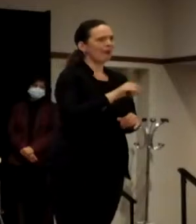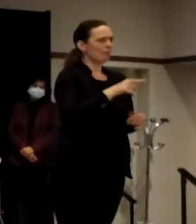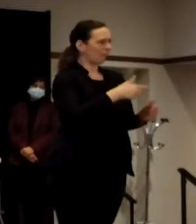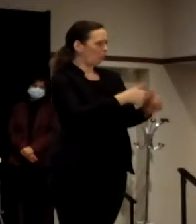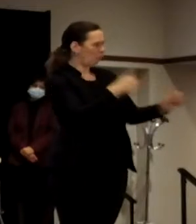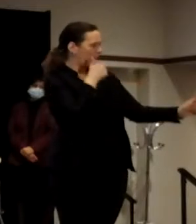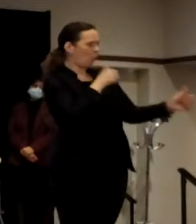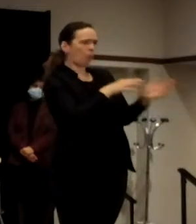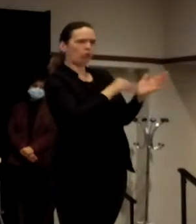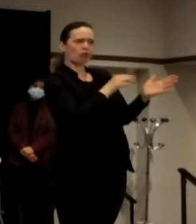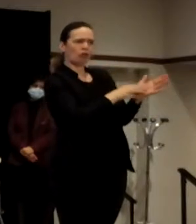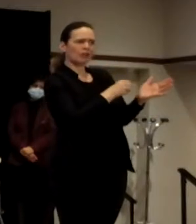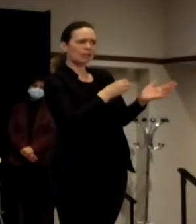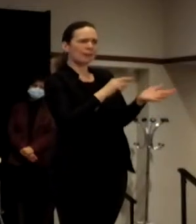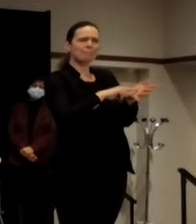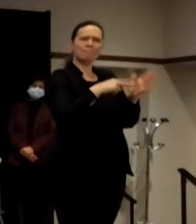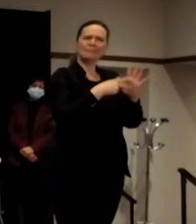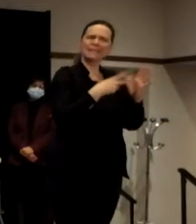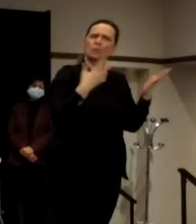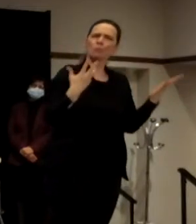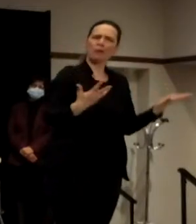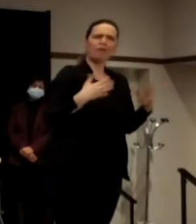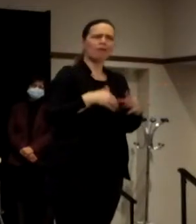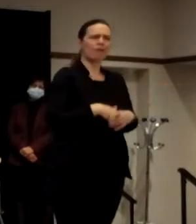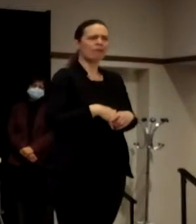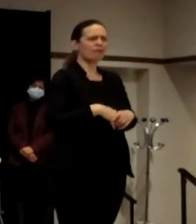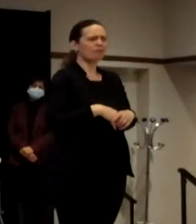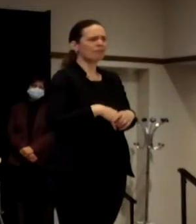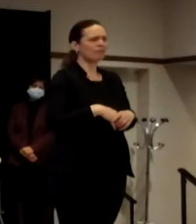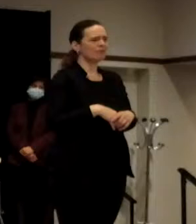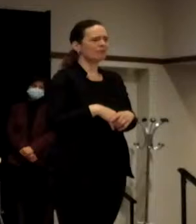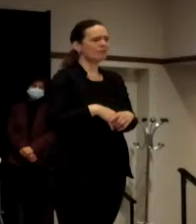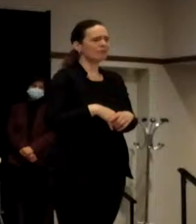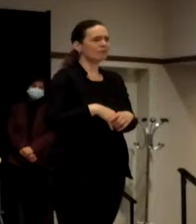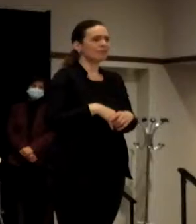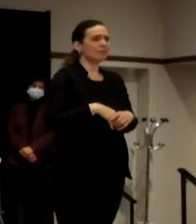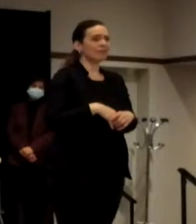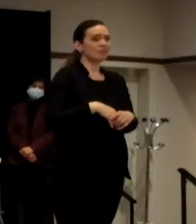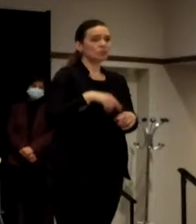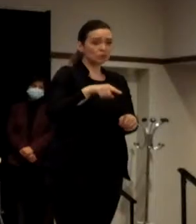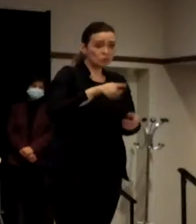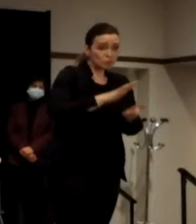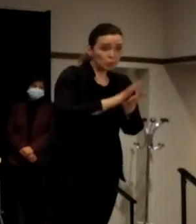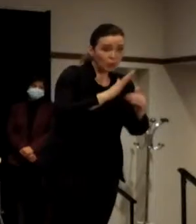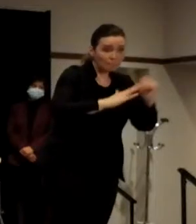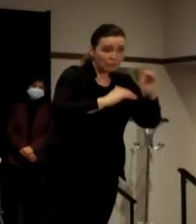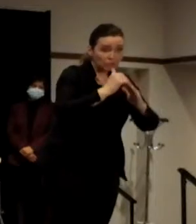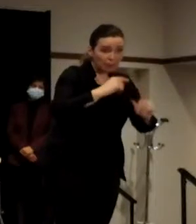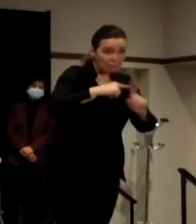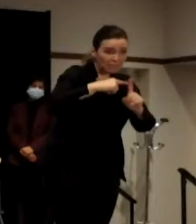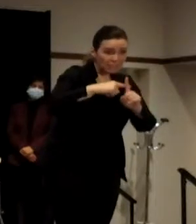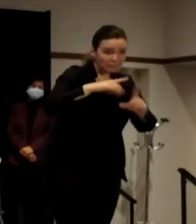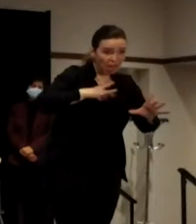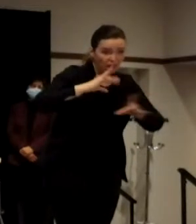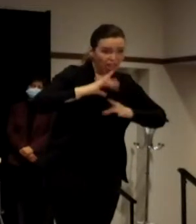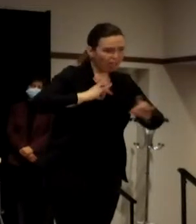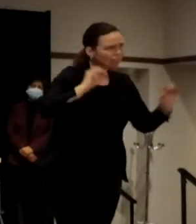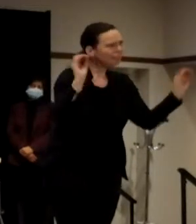It tells you that this isn't happening in the buildings. It's not. That's a fact. In Onondaga County, it's